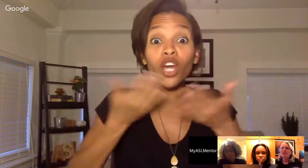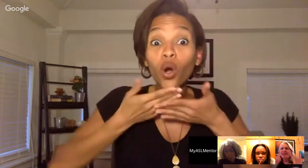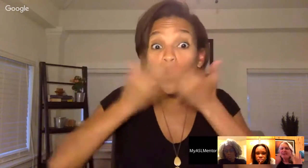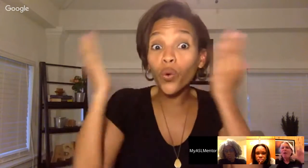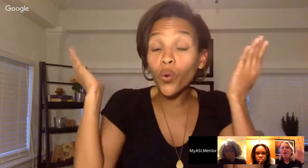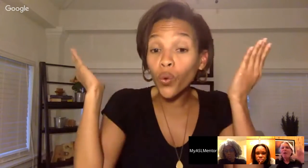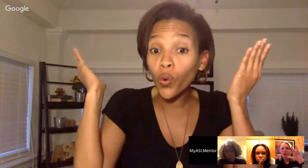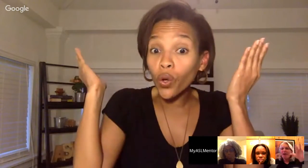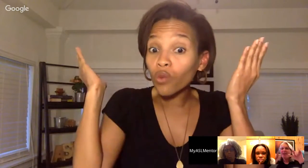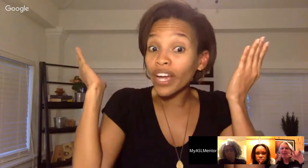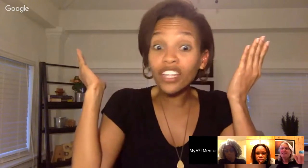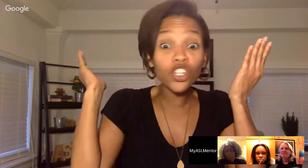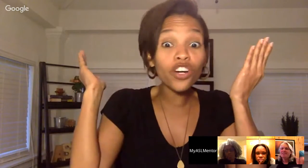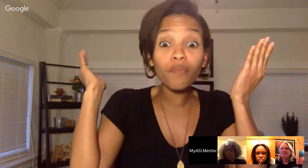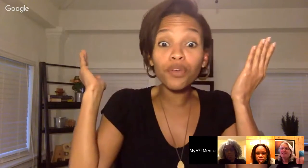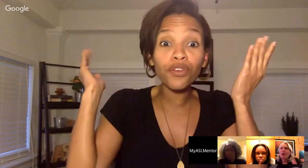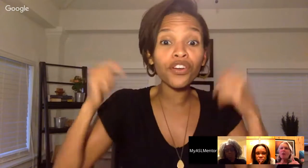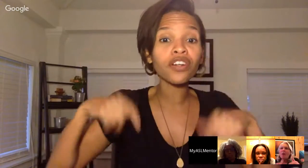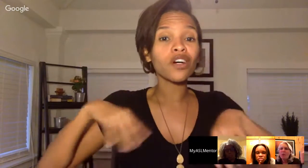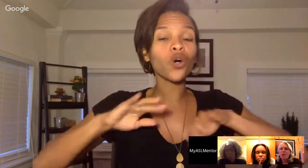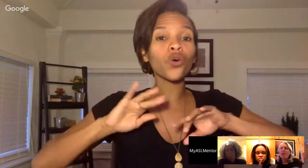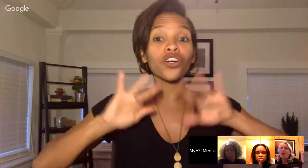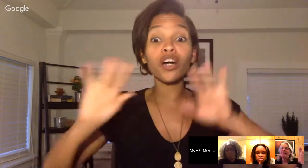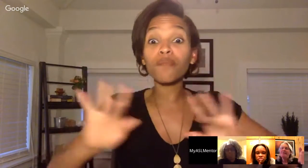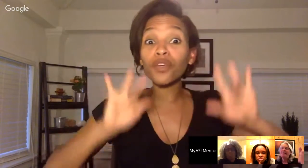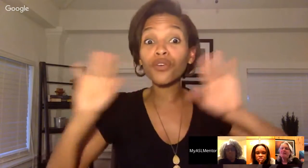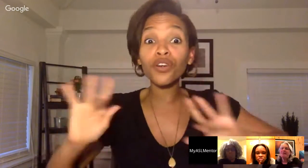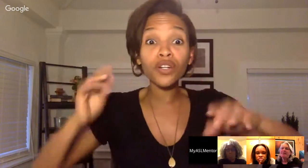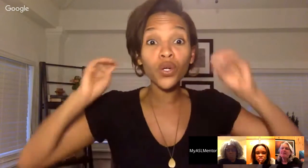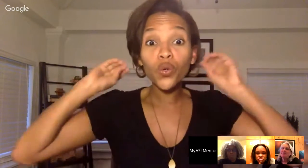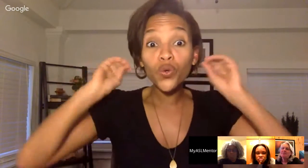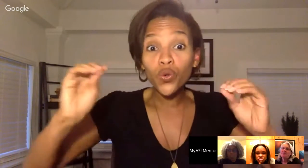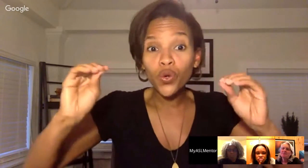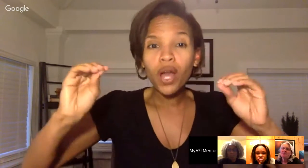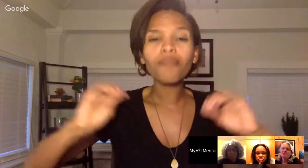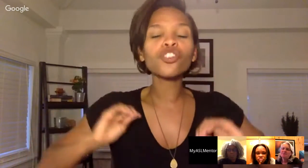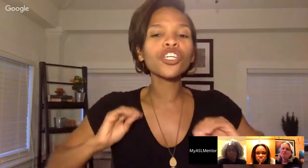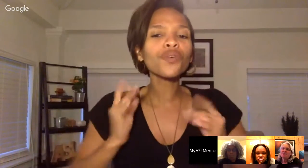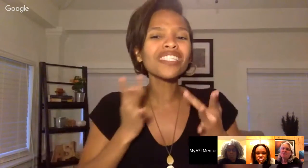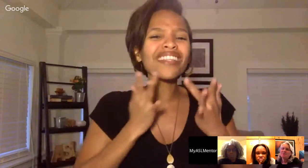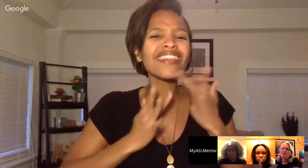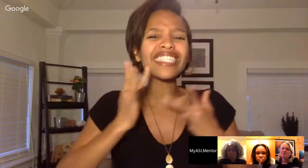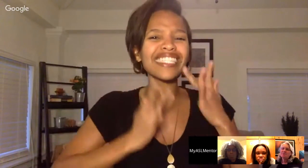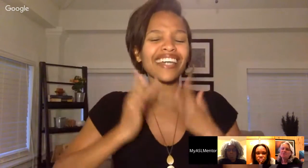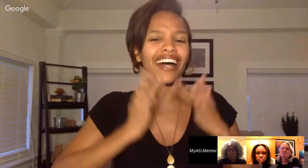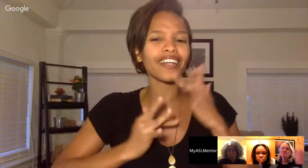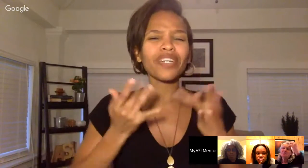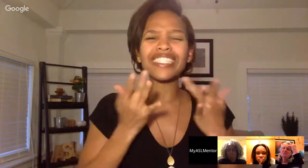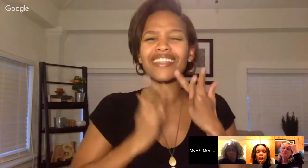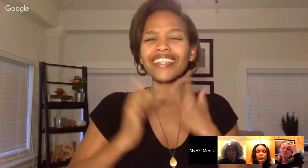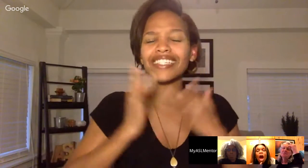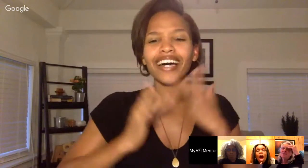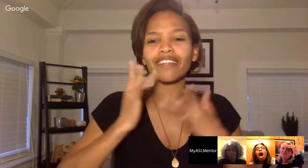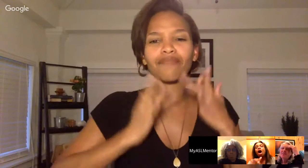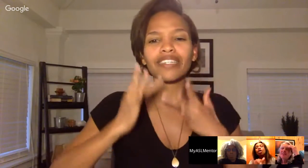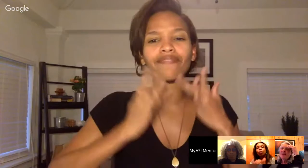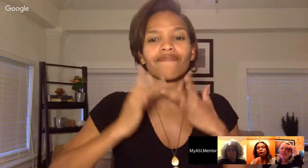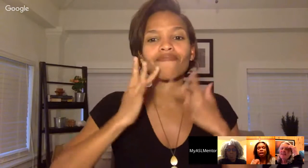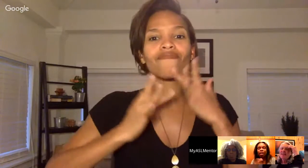maybe, right? No computer, or computer. But she uses this sign. What does this sign mean? She uses